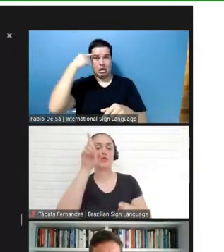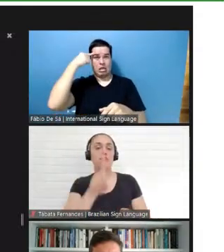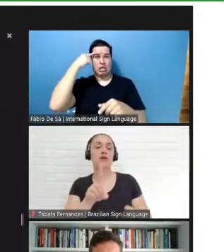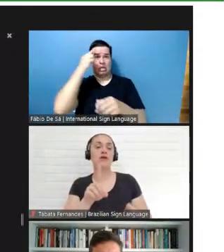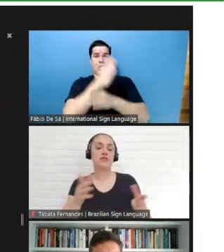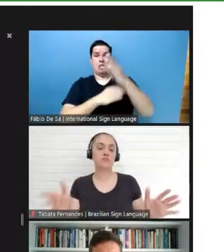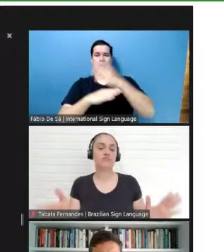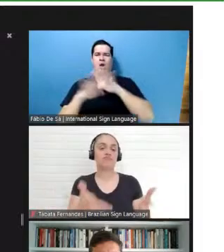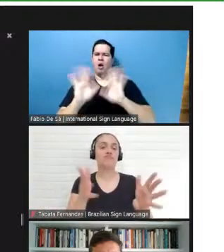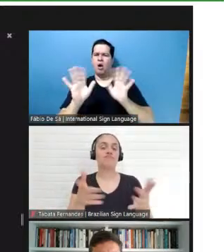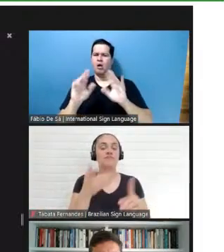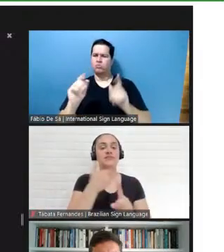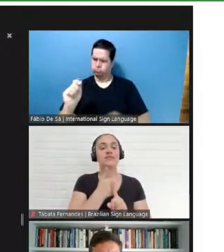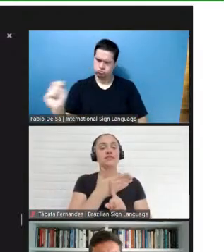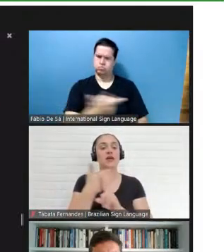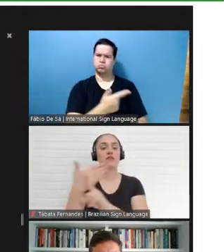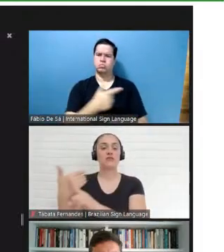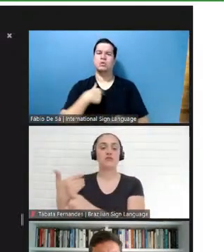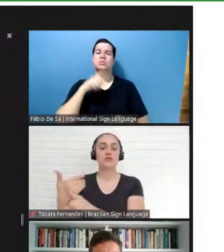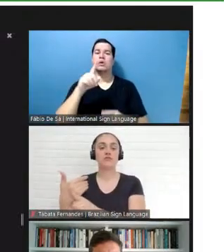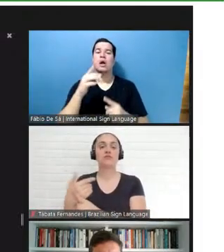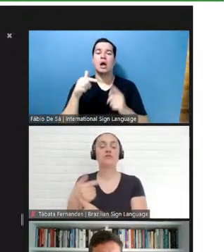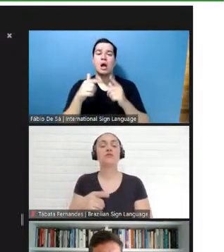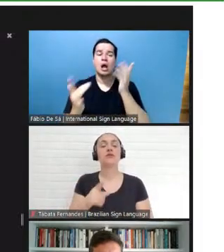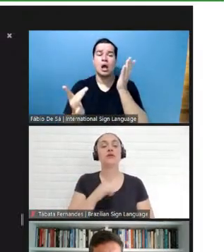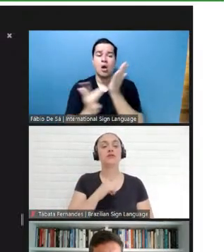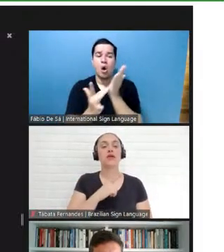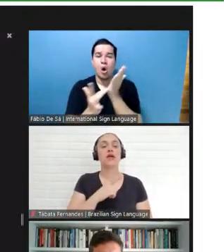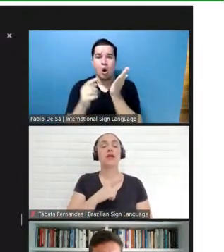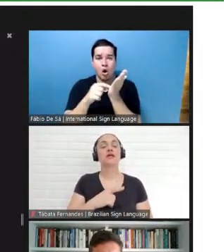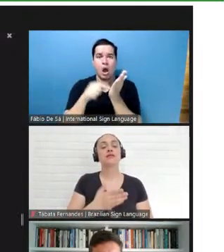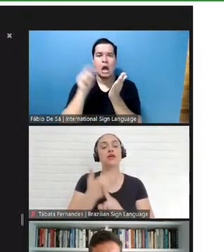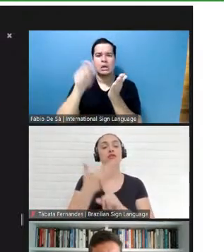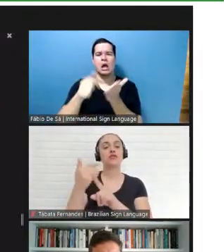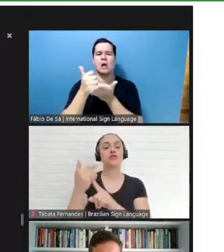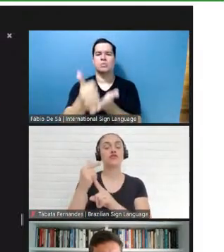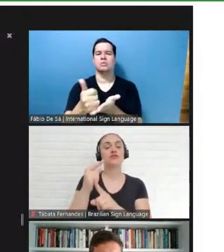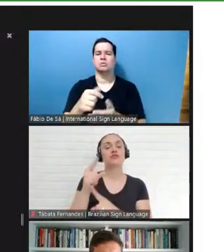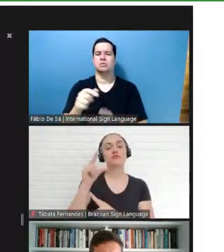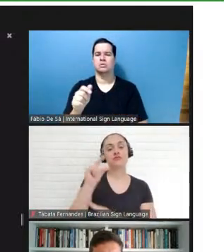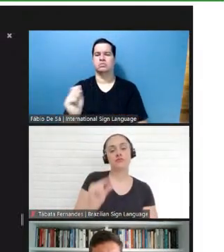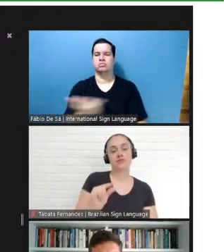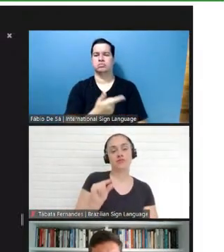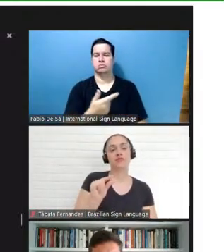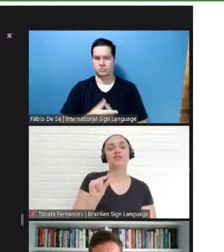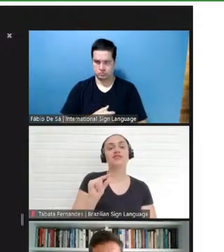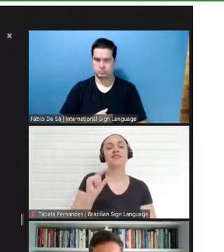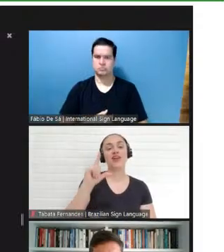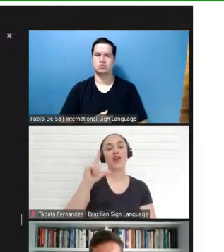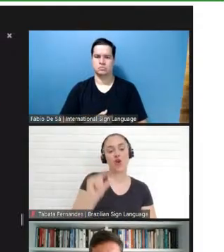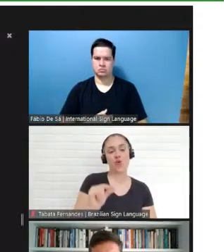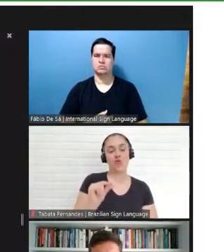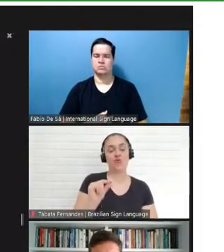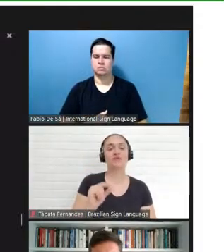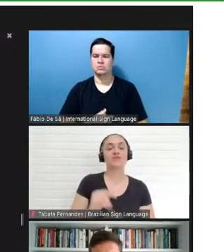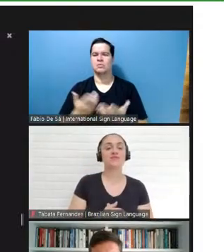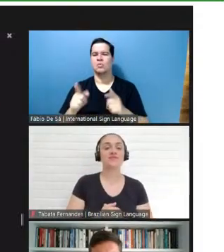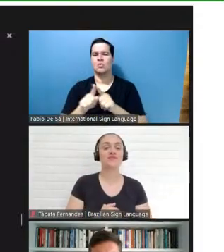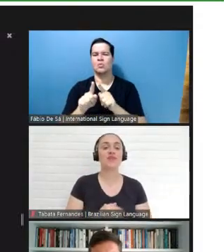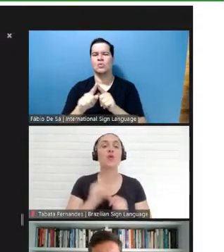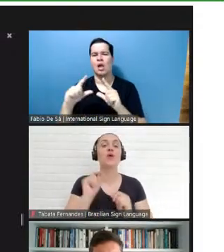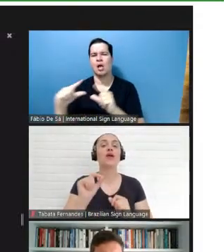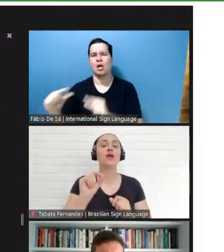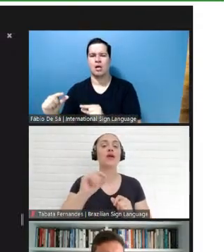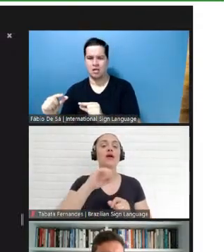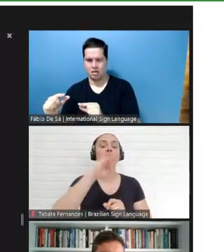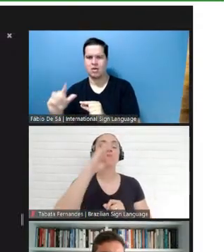and I know Bill touched on low tech. I'm a big fan of low tech, particularly in low-income countries. I've done